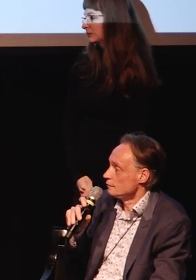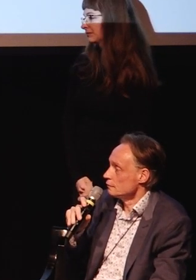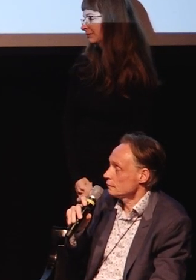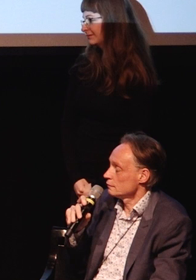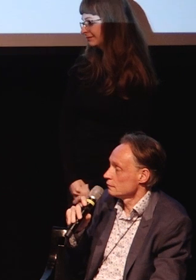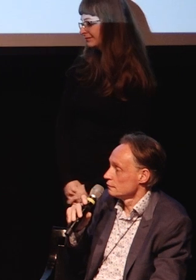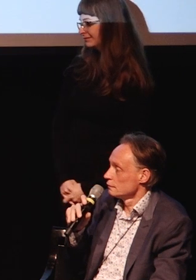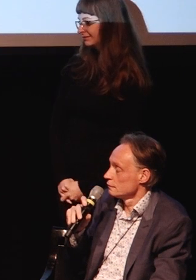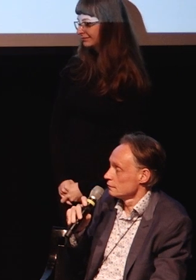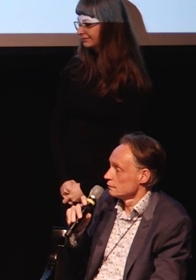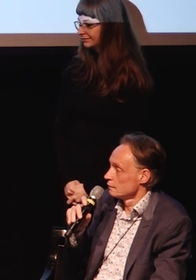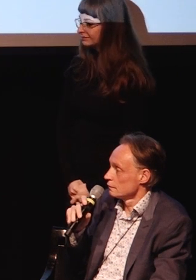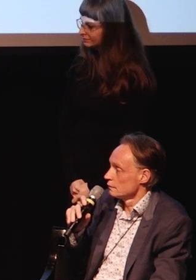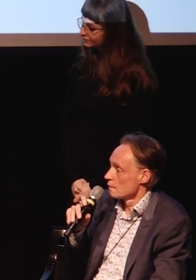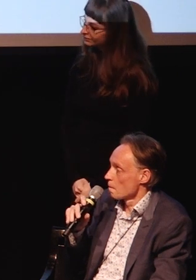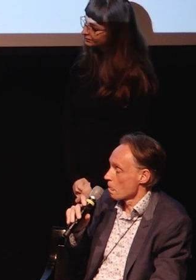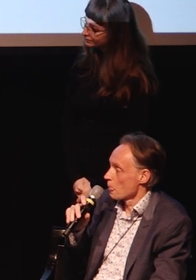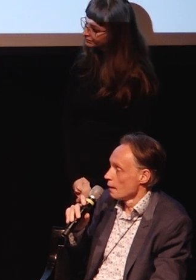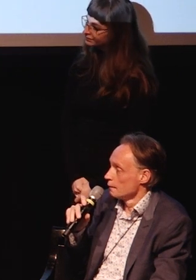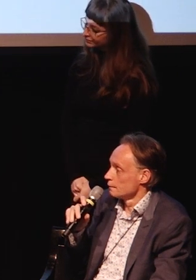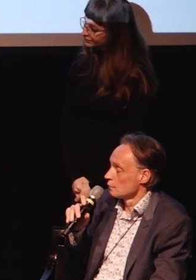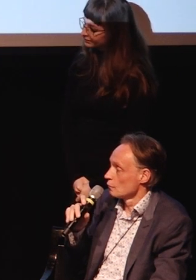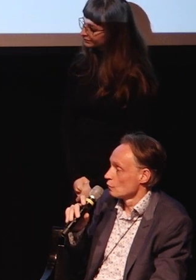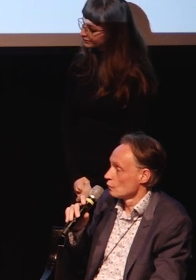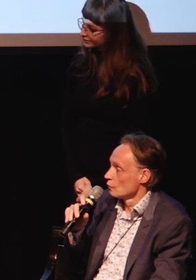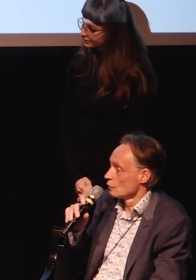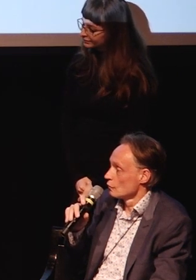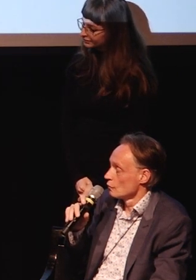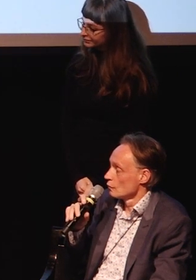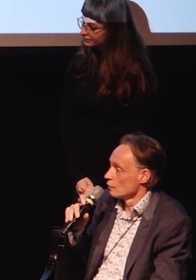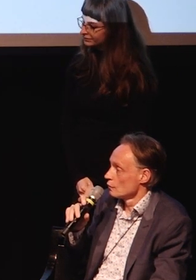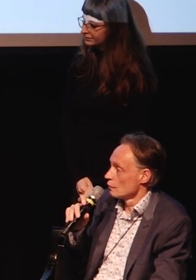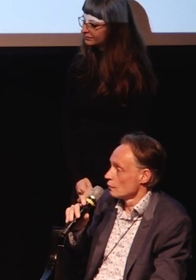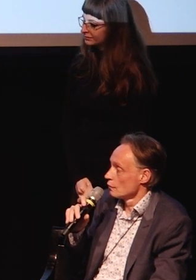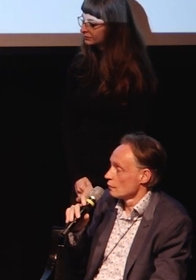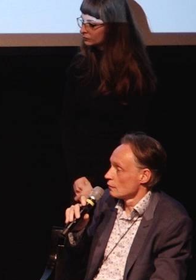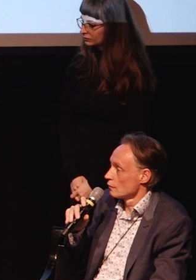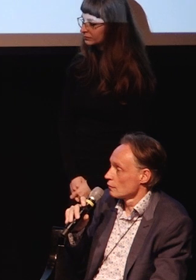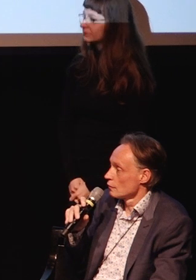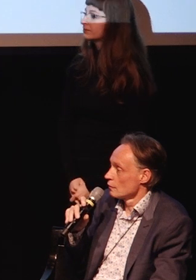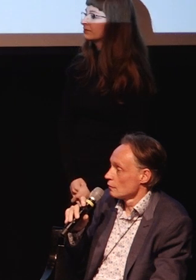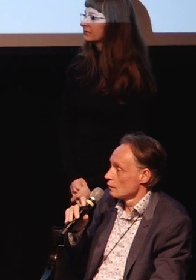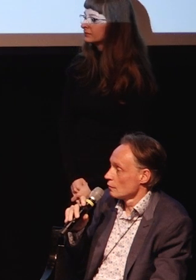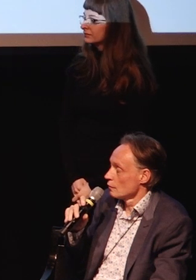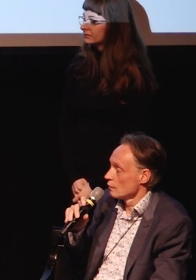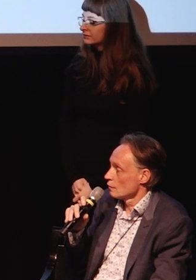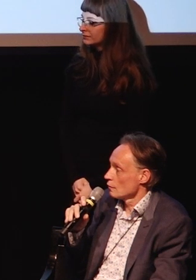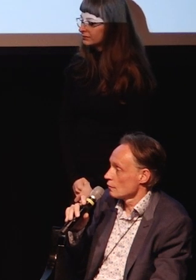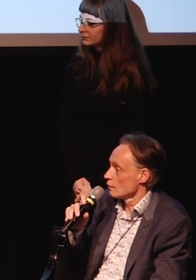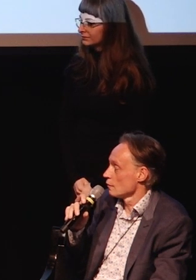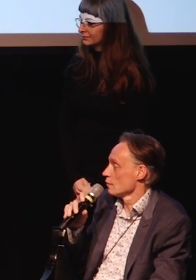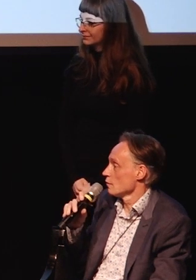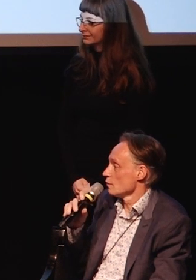career opportunity for more people, especially, you know, new directors, young directors. You had